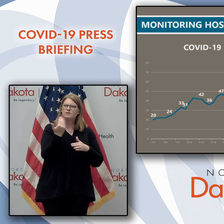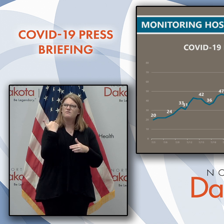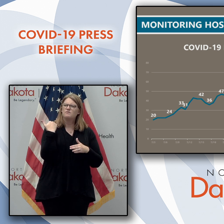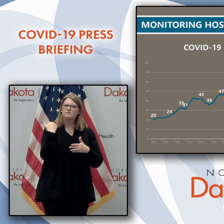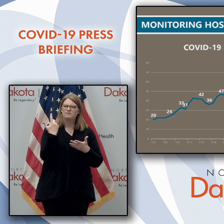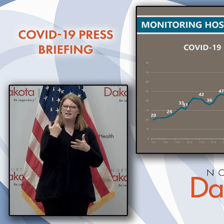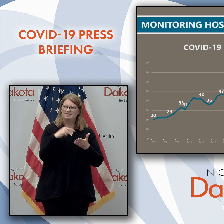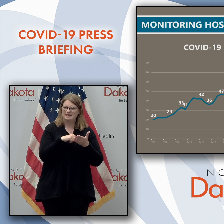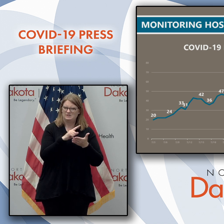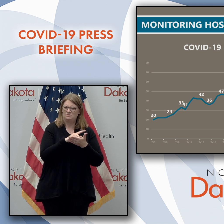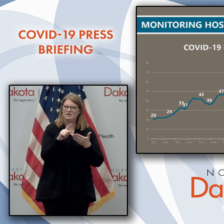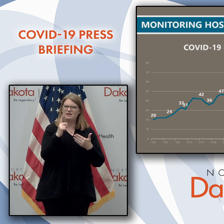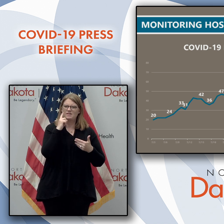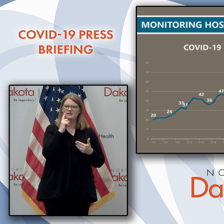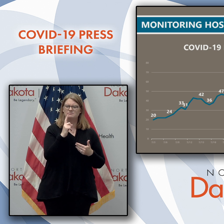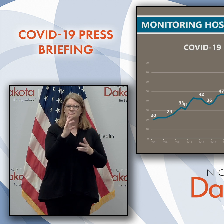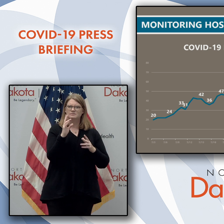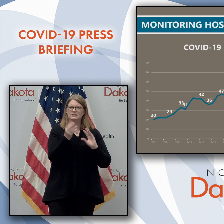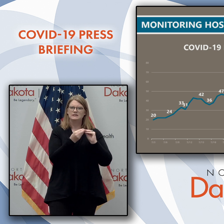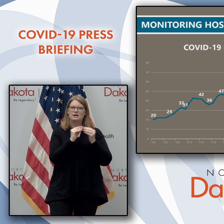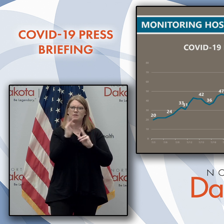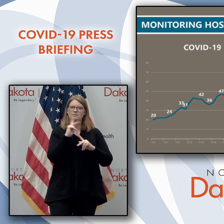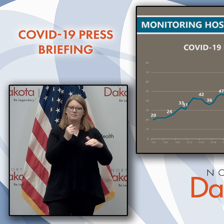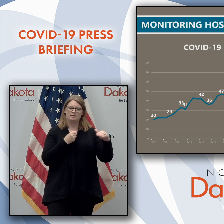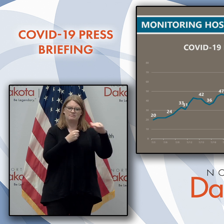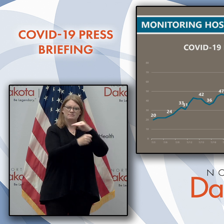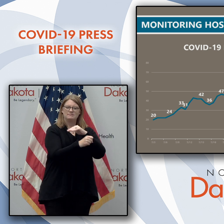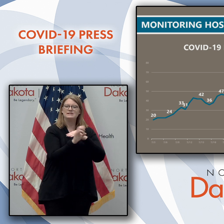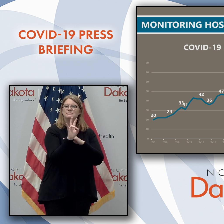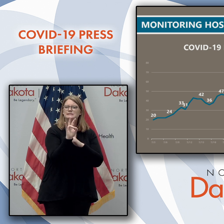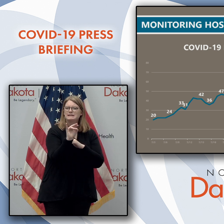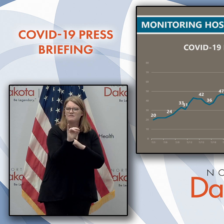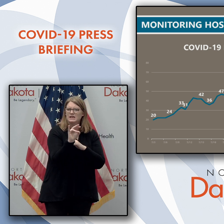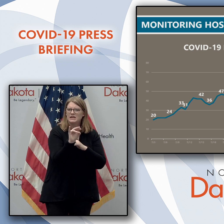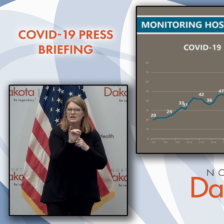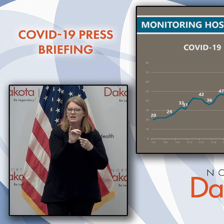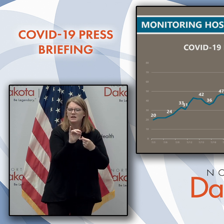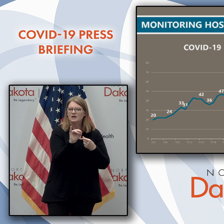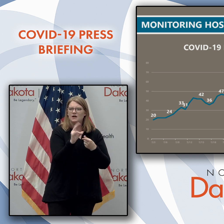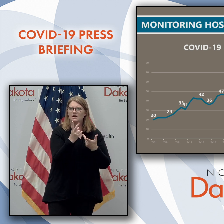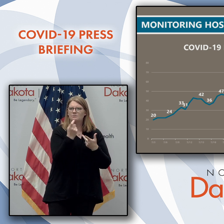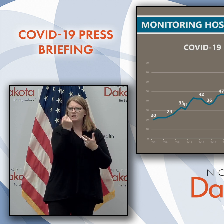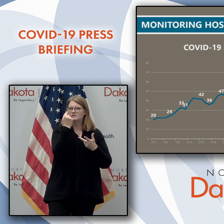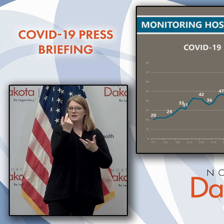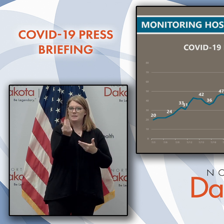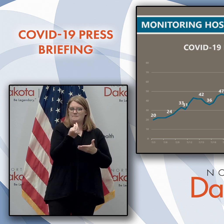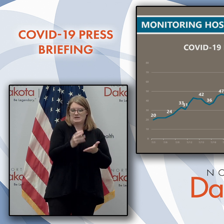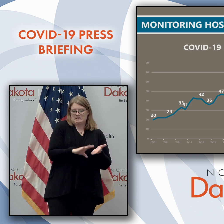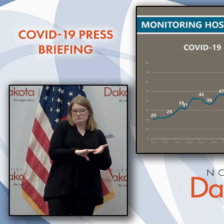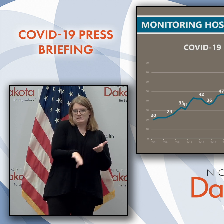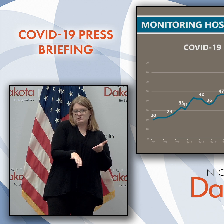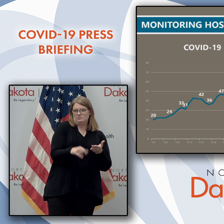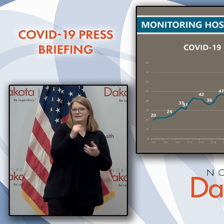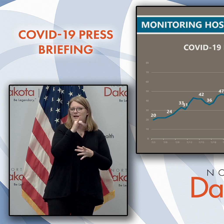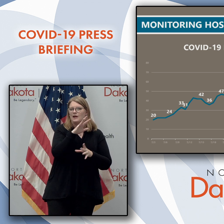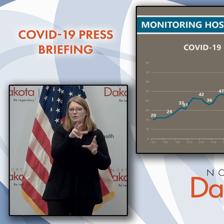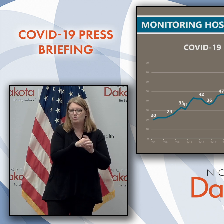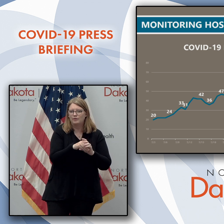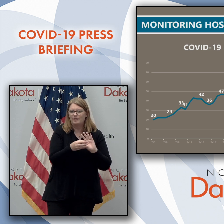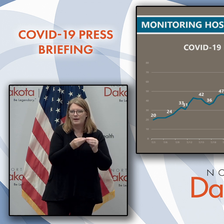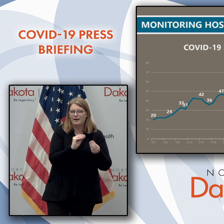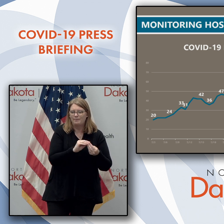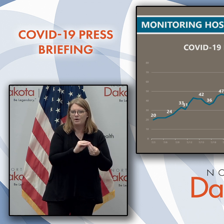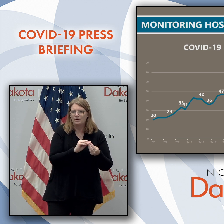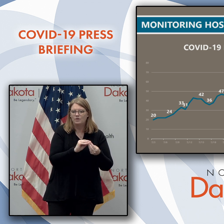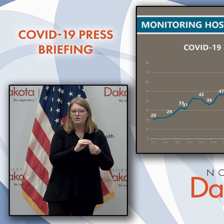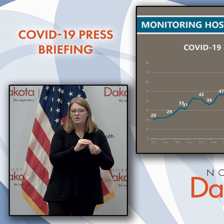of 70 on Monday. That's been readjusted because there was some discharges on Monday that weren't included in that number that brought it down.